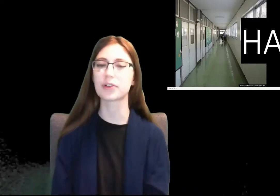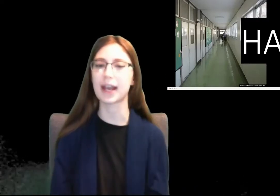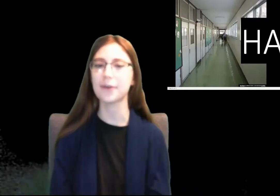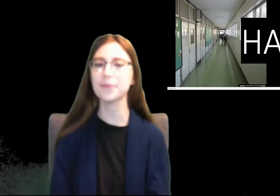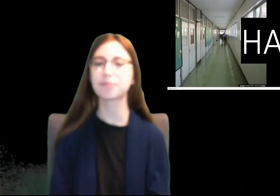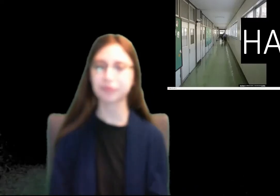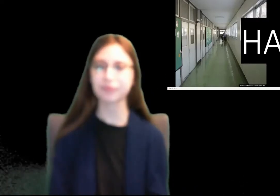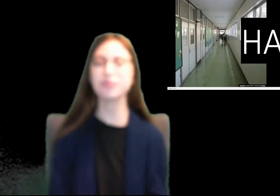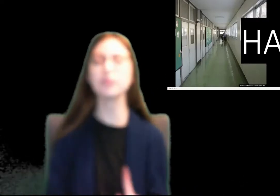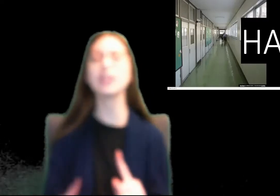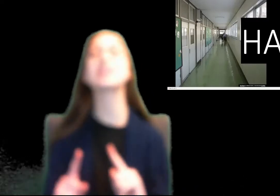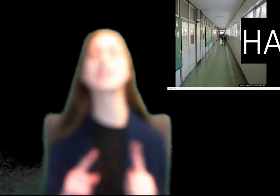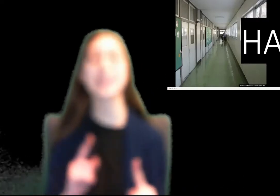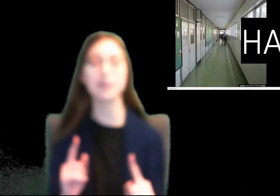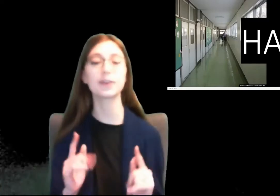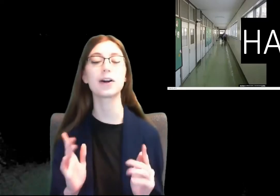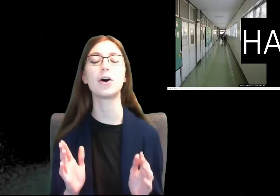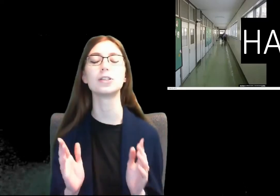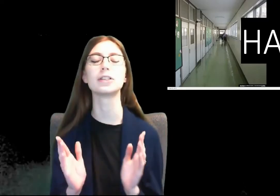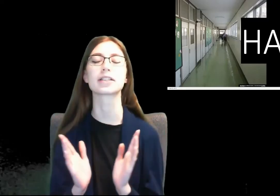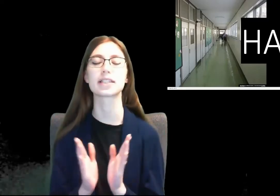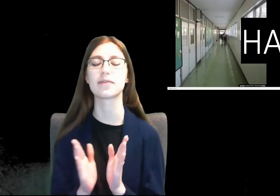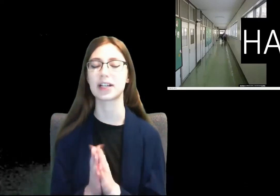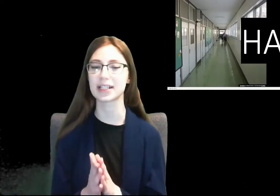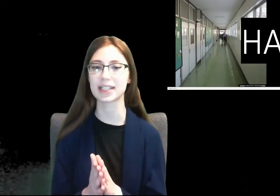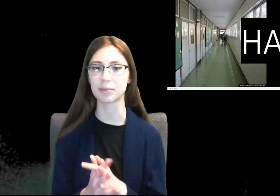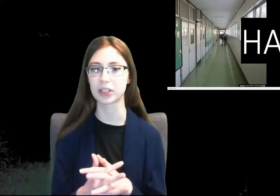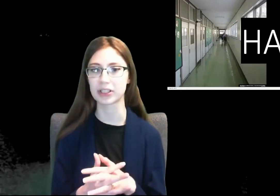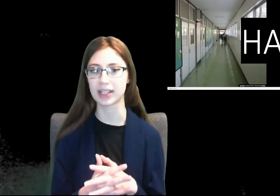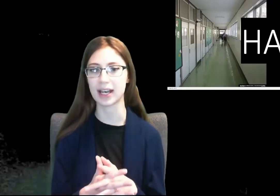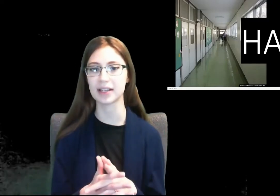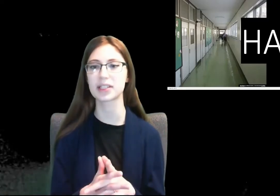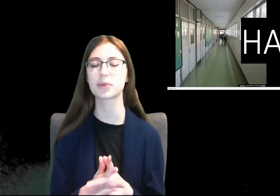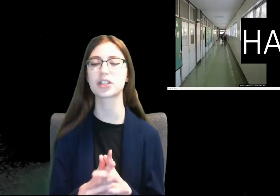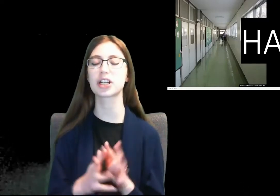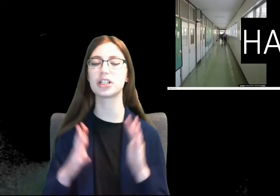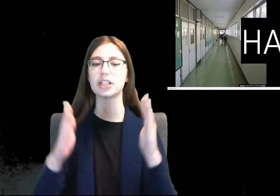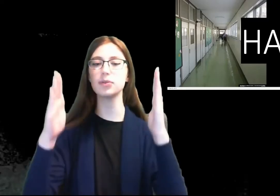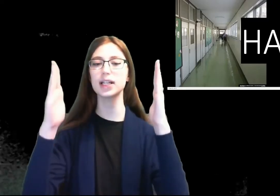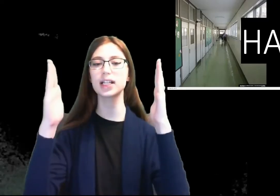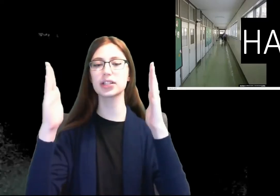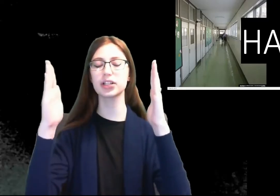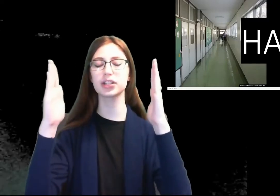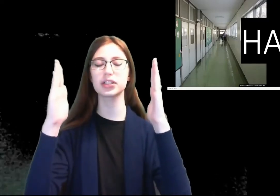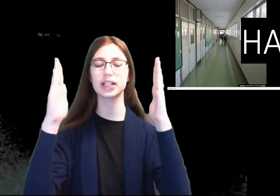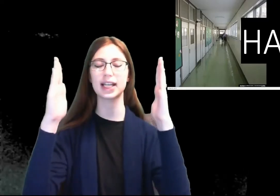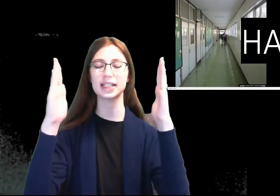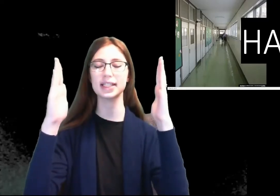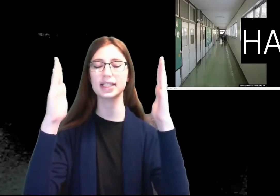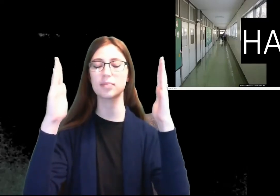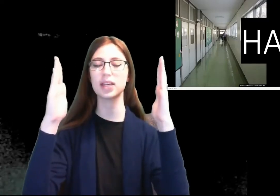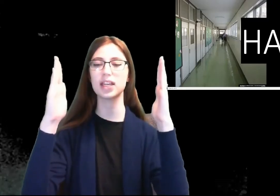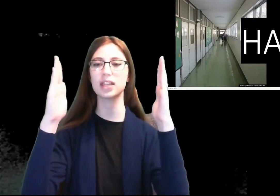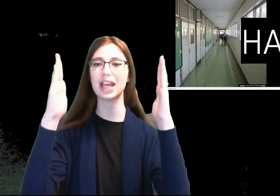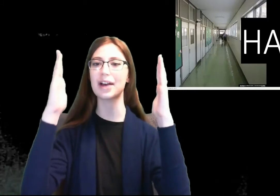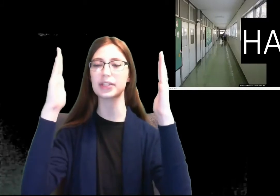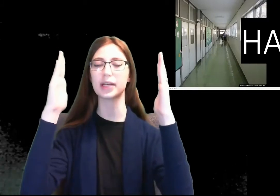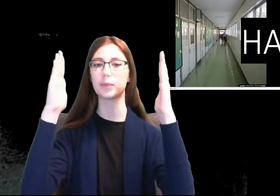down. The sign for hall looks very similar to that. So what you're going to do is you're going to use your hands to be the outside